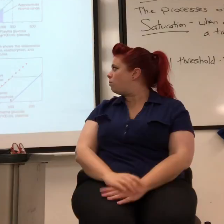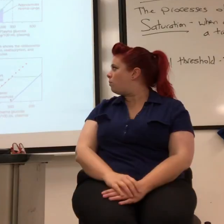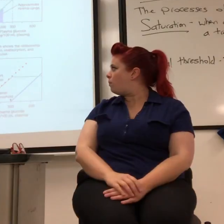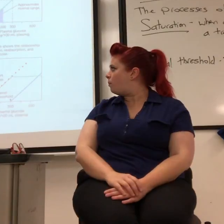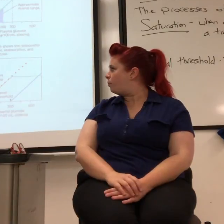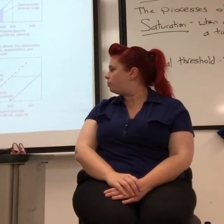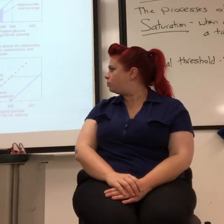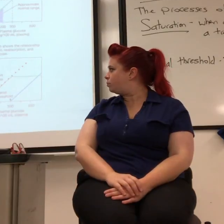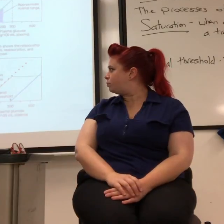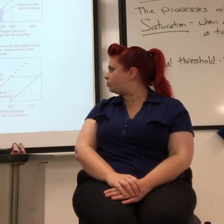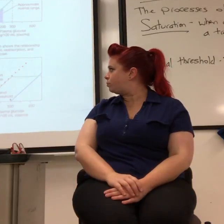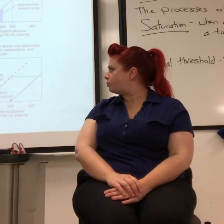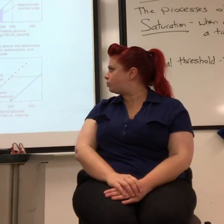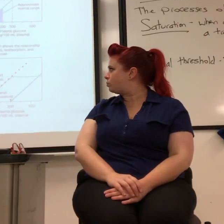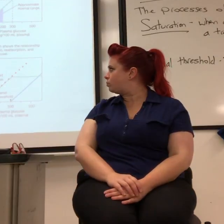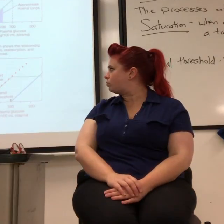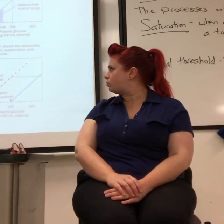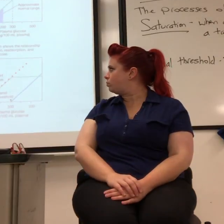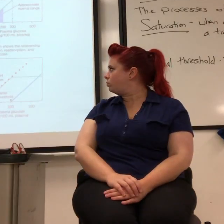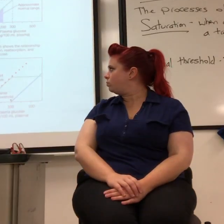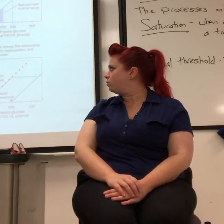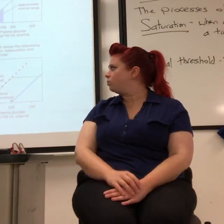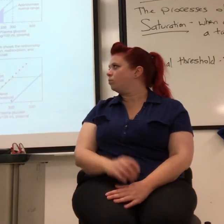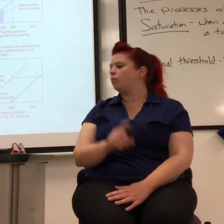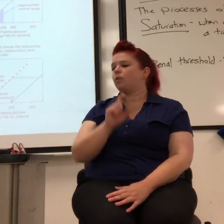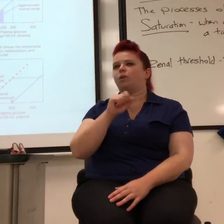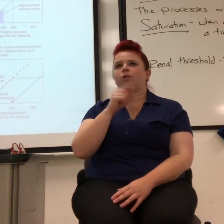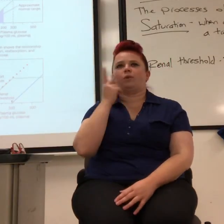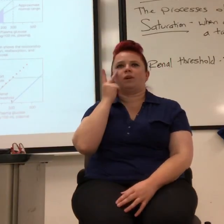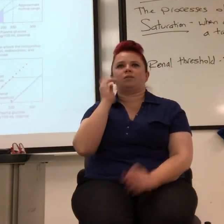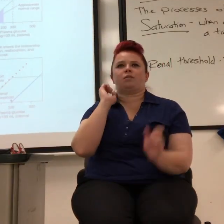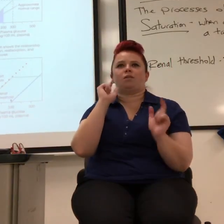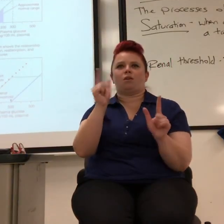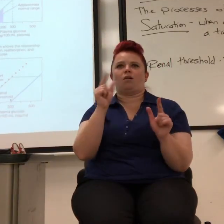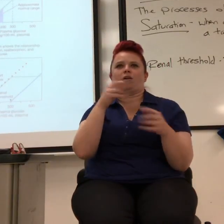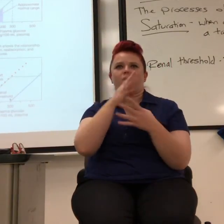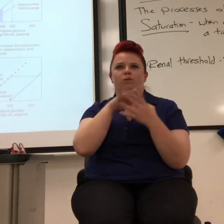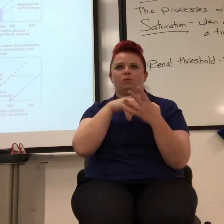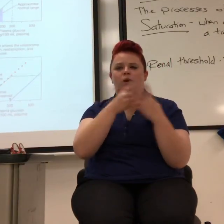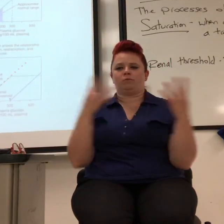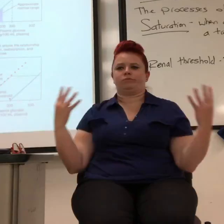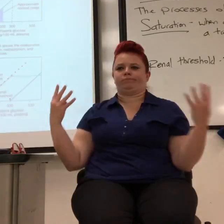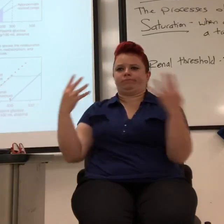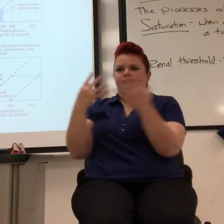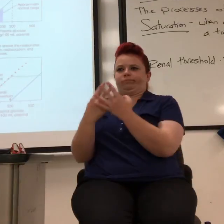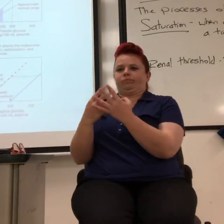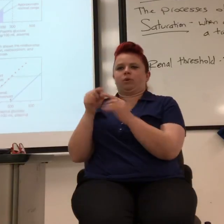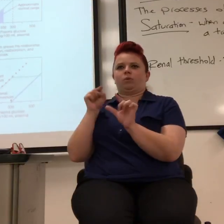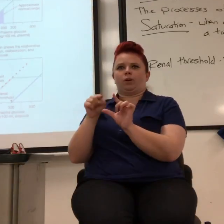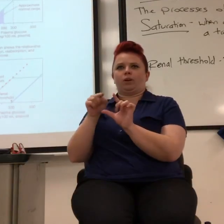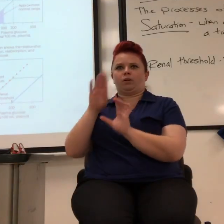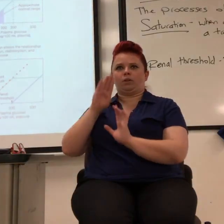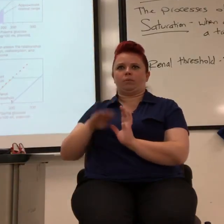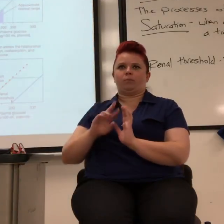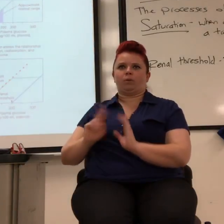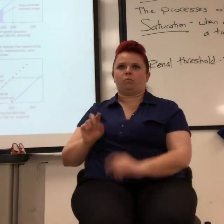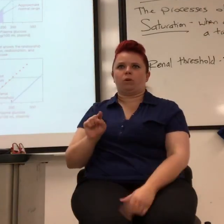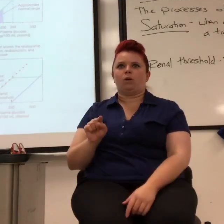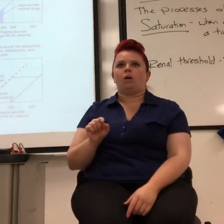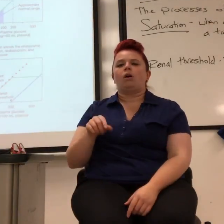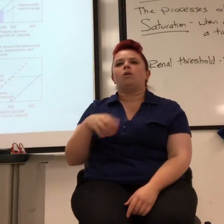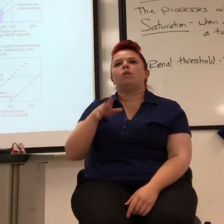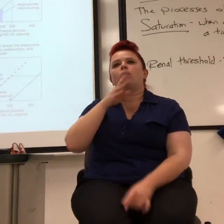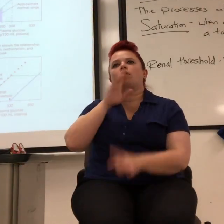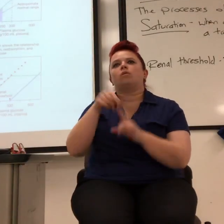collecting duct, and you can overlap all the graphs here. So this is what you're supposed to be noticing. I talk about this one. This